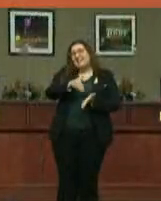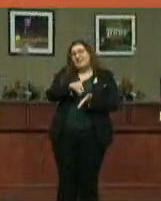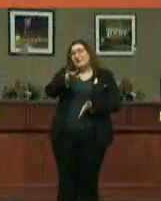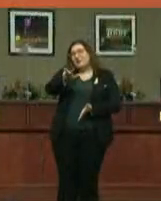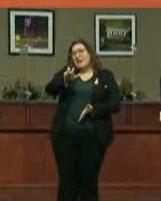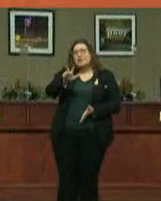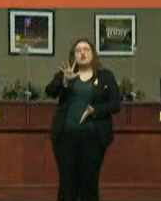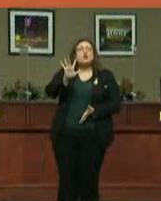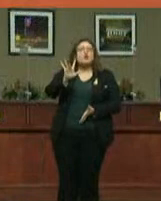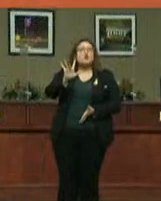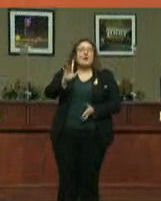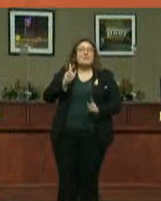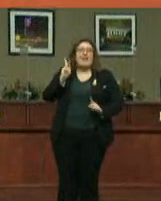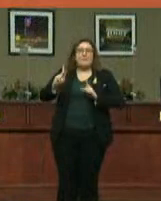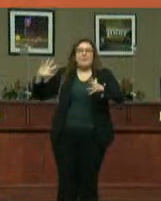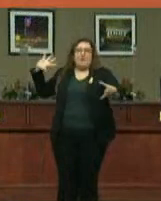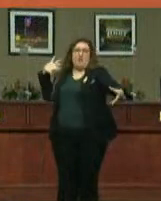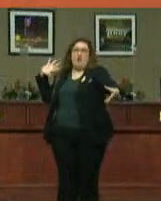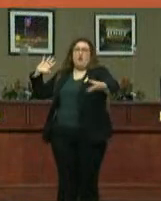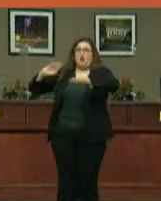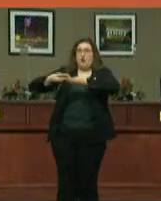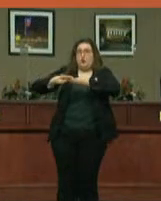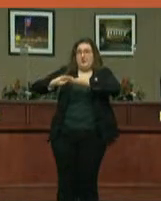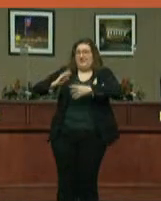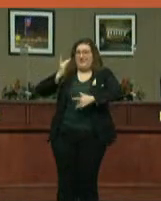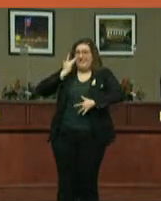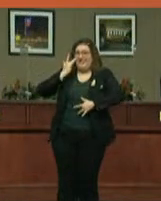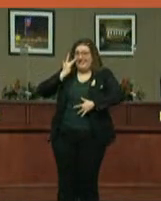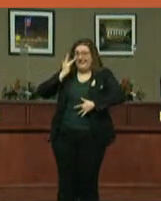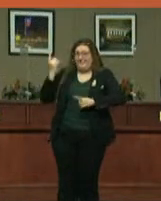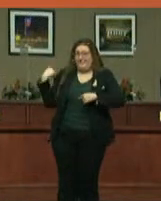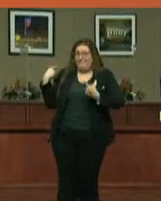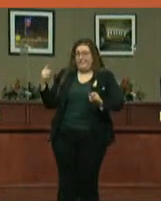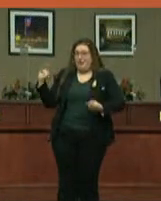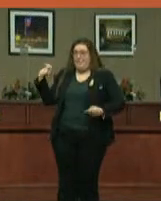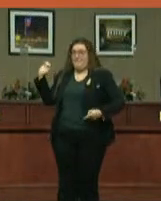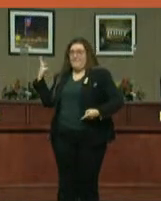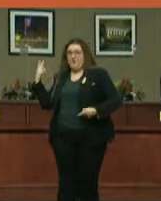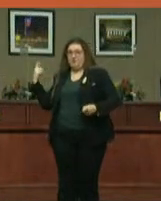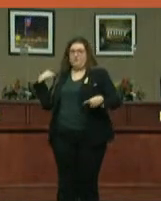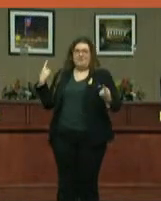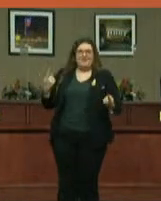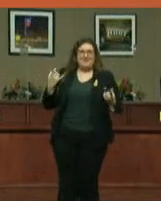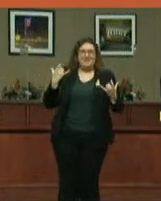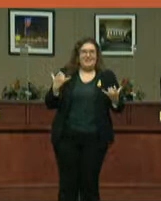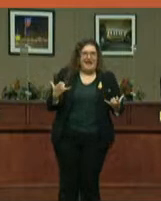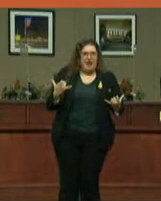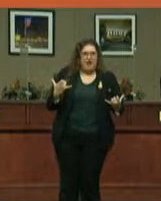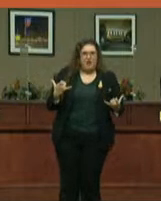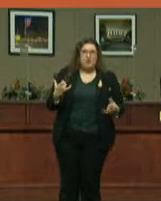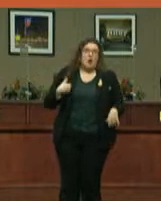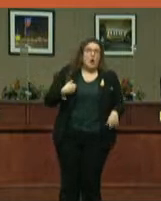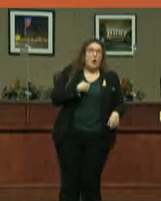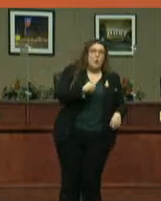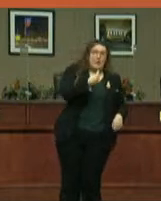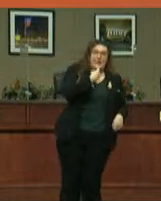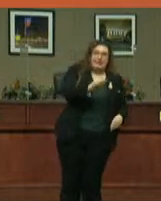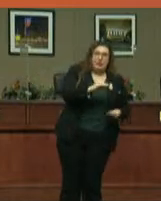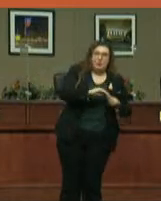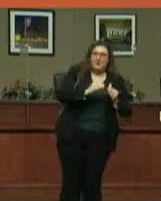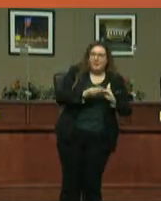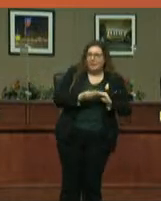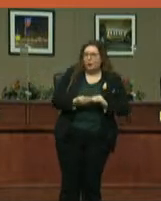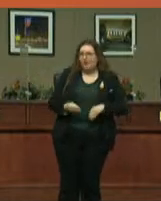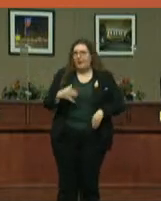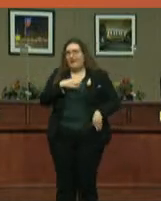58,325 positive cases accumulative. It could be a little bit of difference between what the mayor is saying and what's said, because the cutoff was